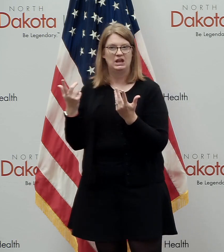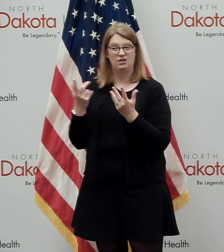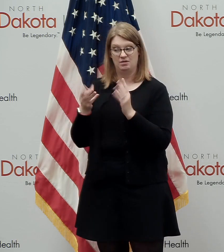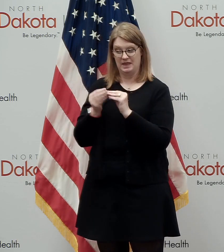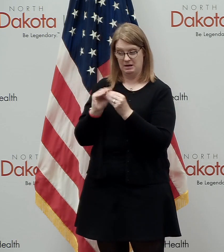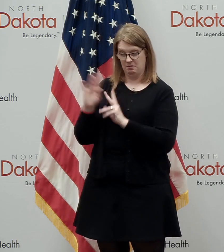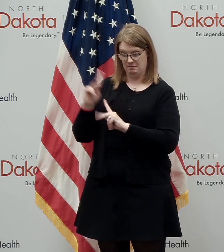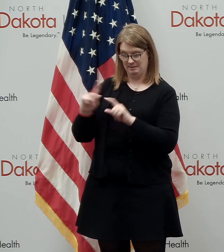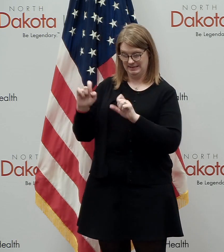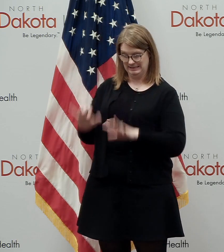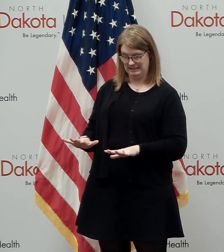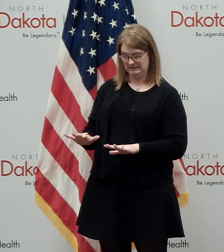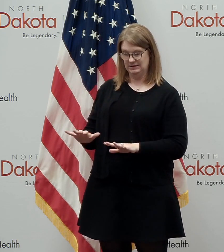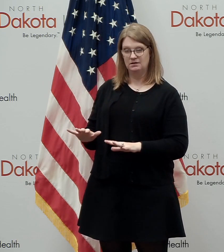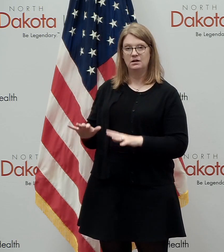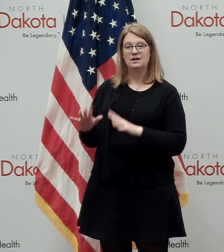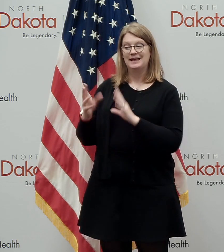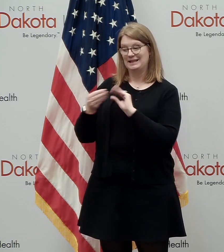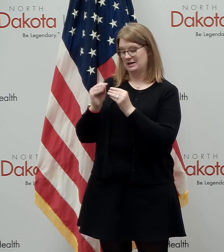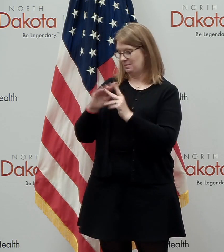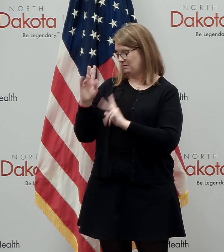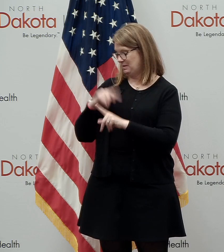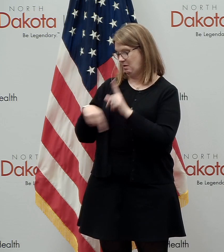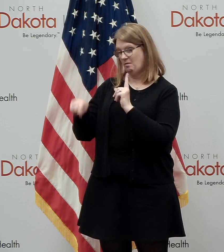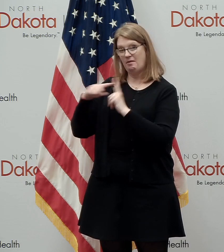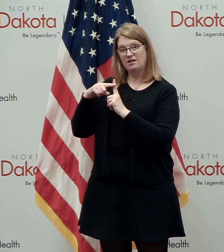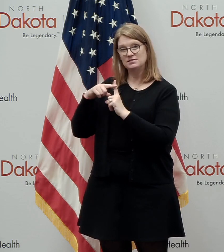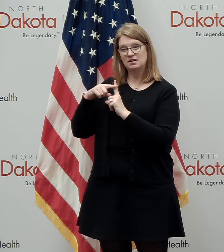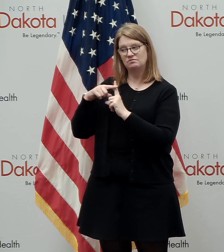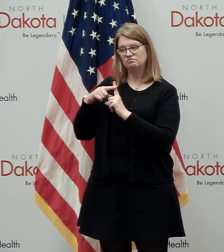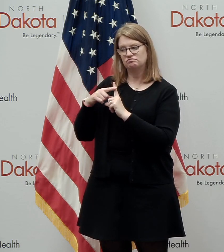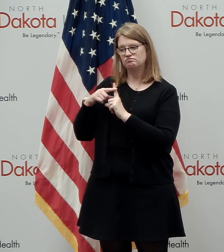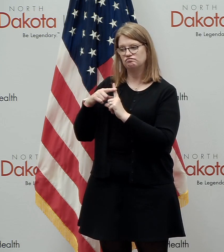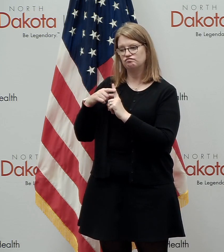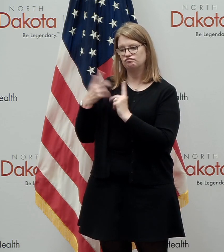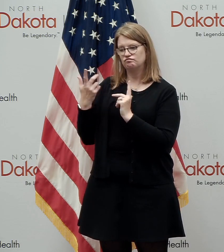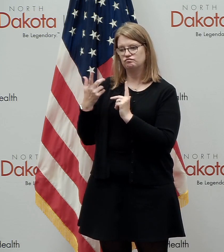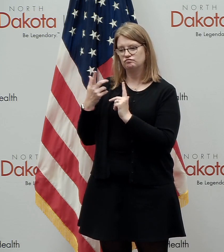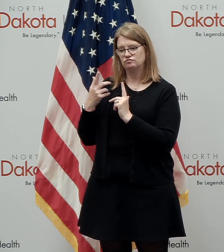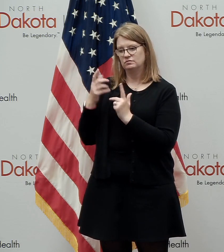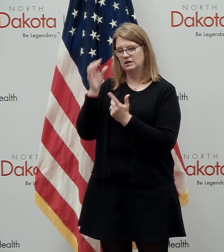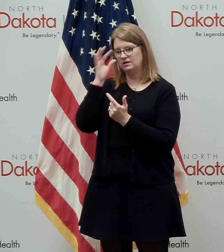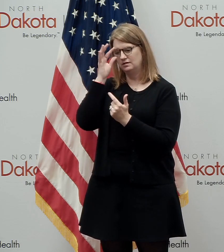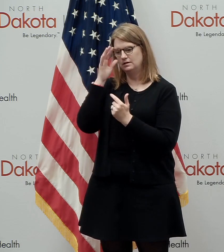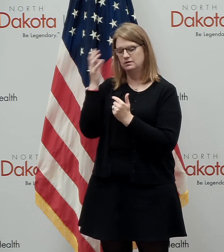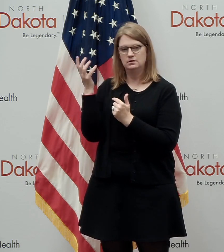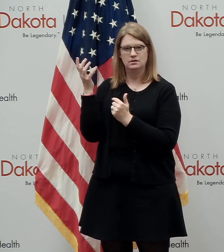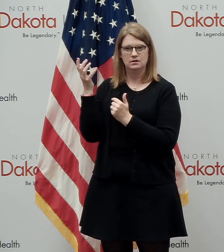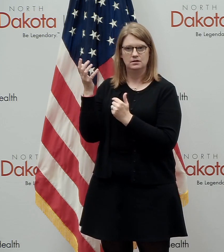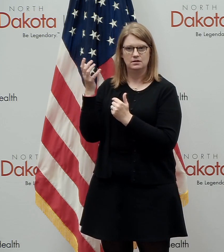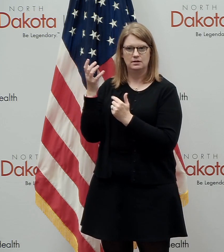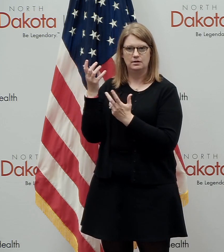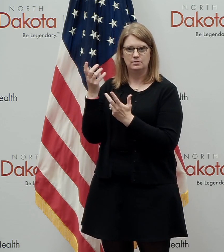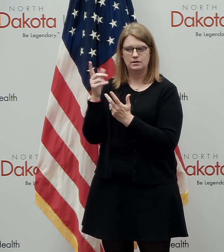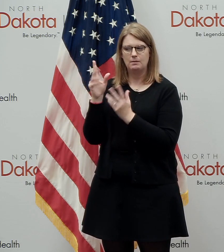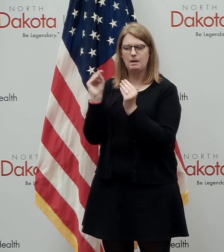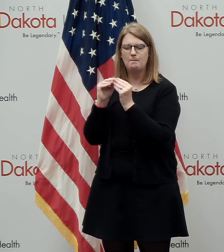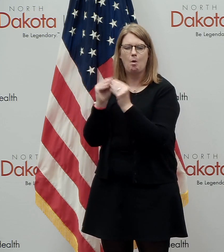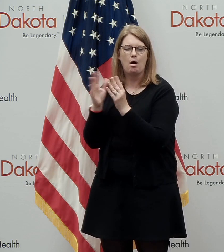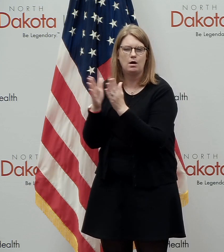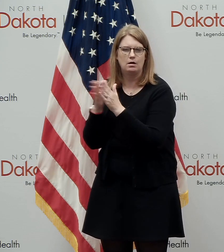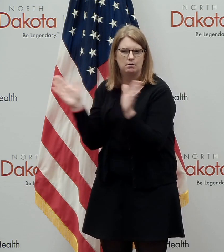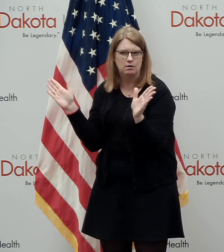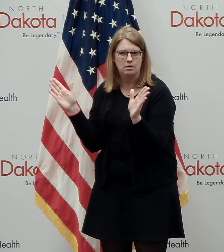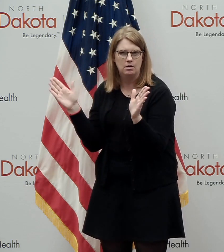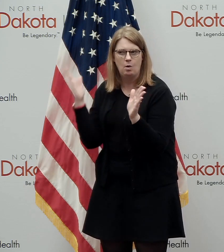tested, the number of people that are positive. We're not at risk of, if you have a large enough data set, you can be more public with the